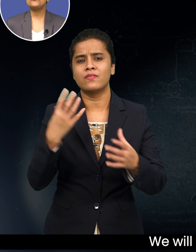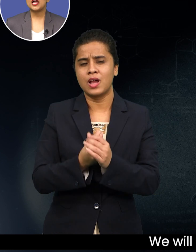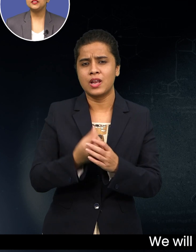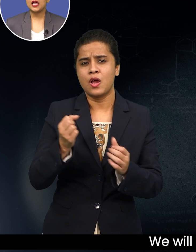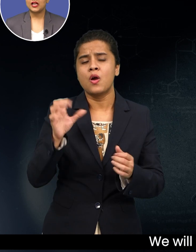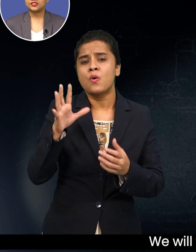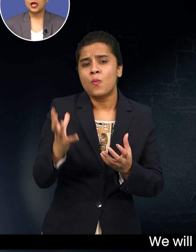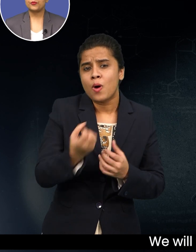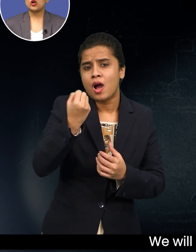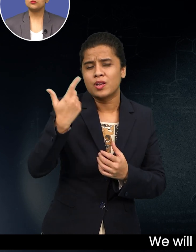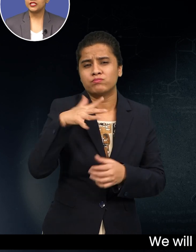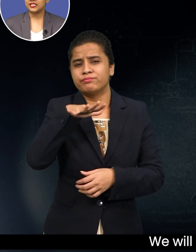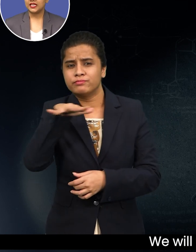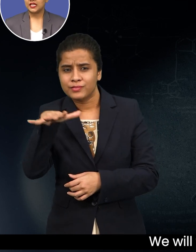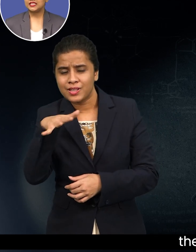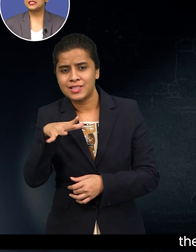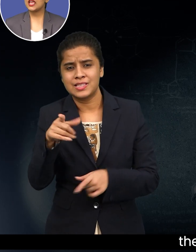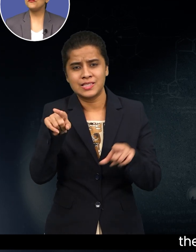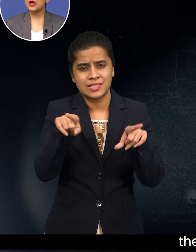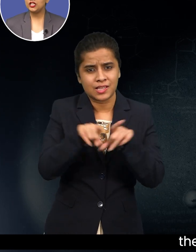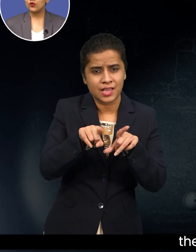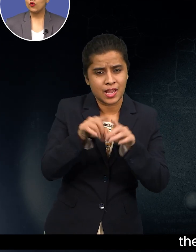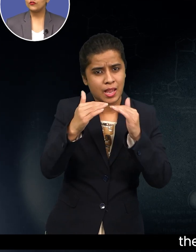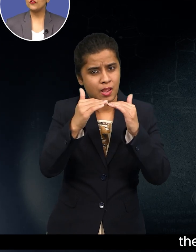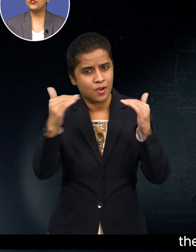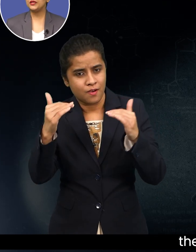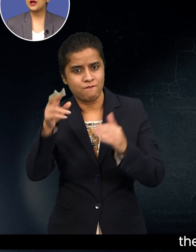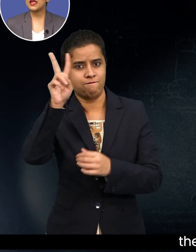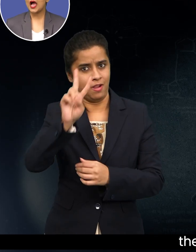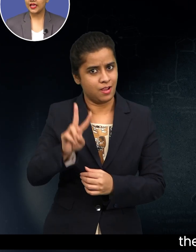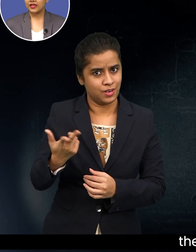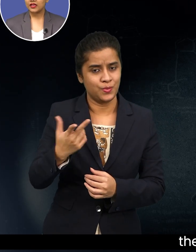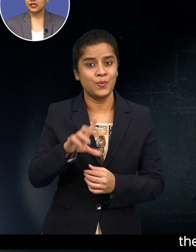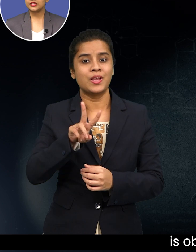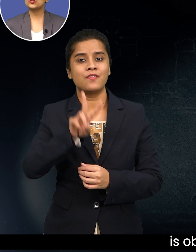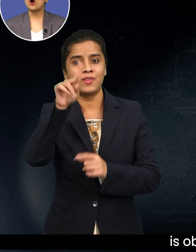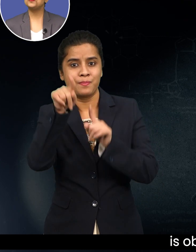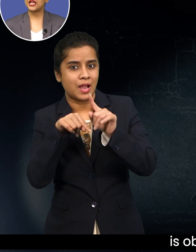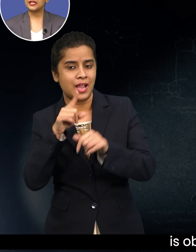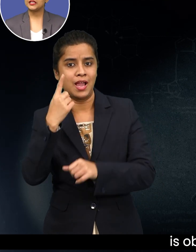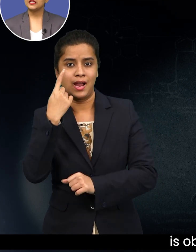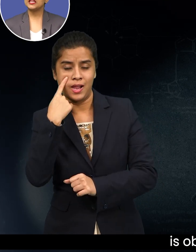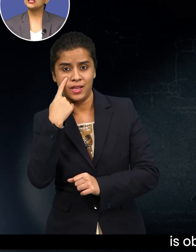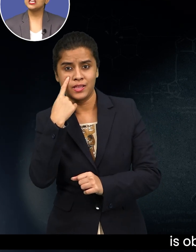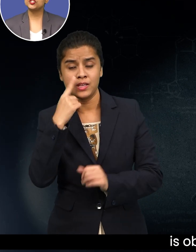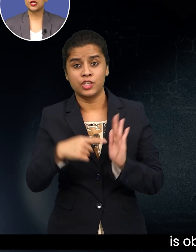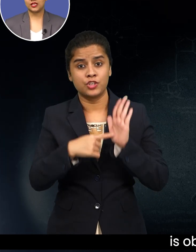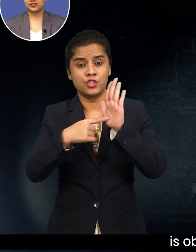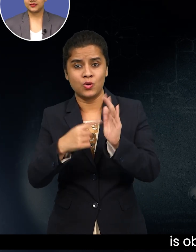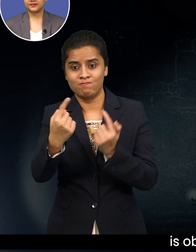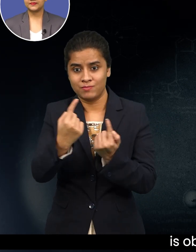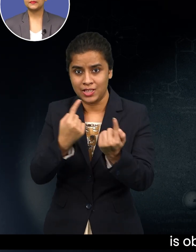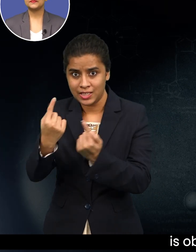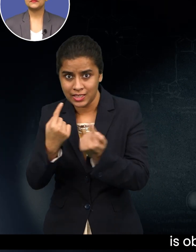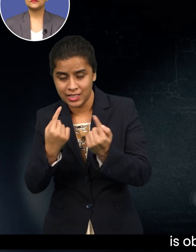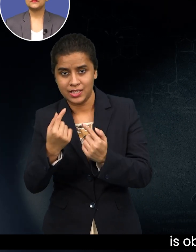We will find that approximately the same value for V by I is obtained in each